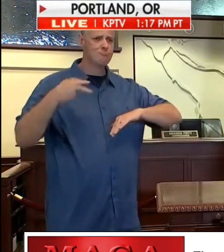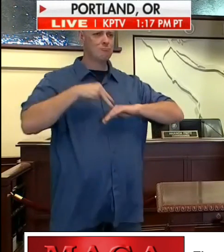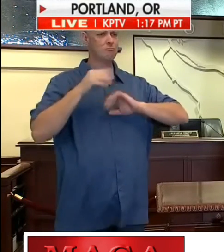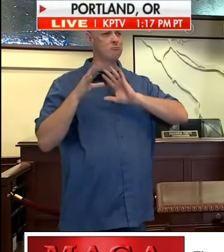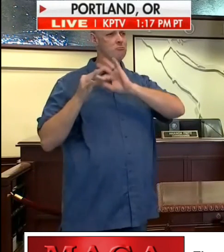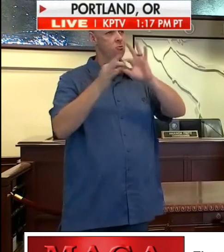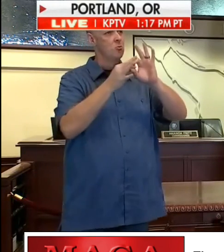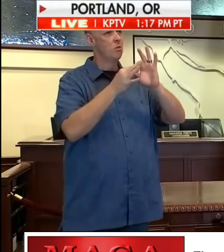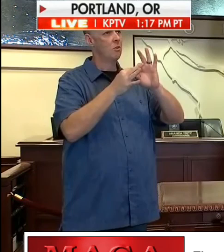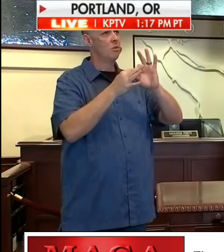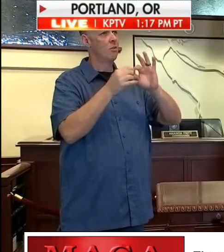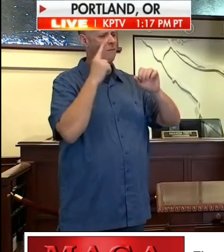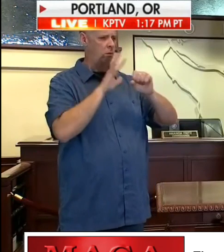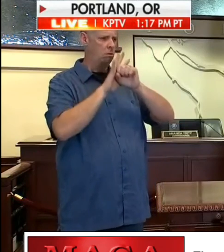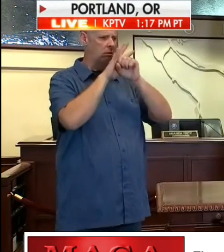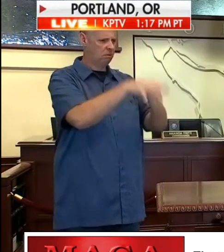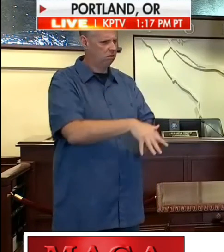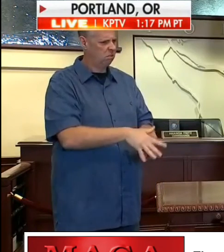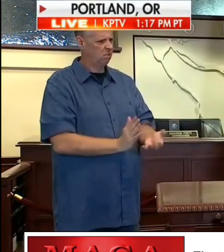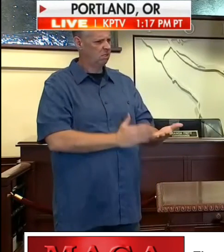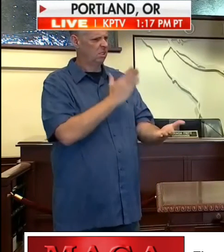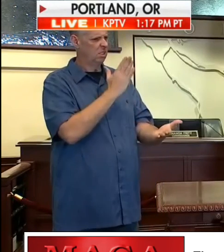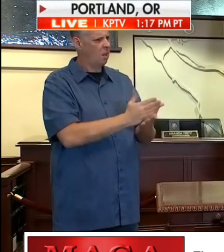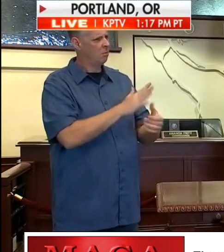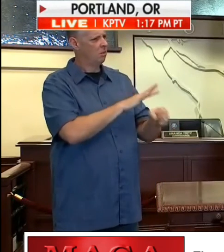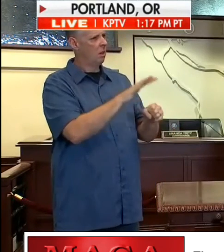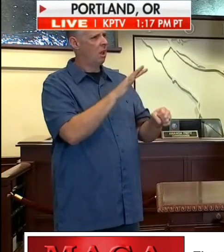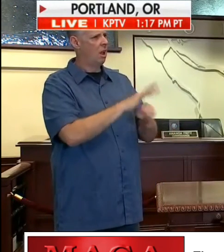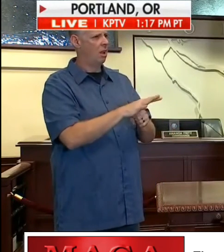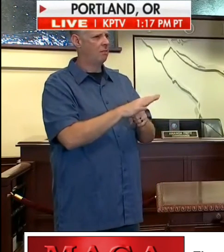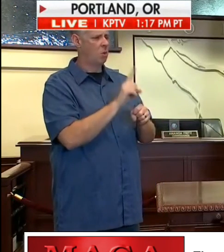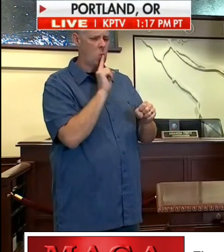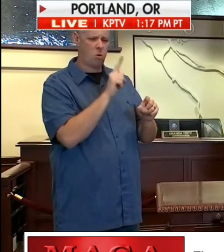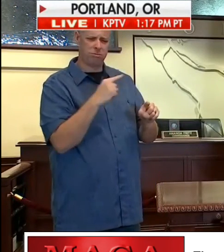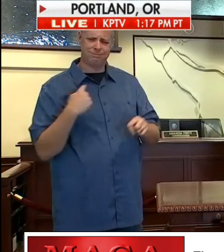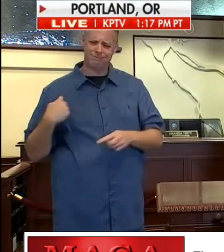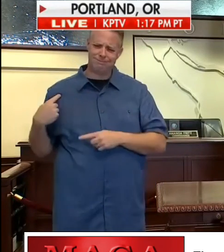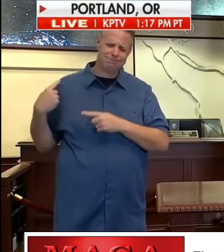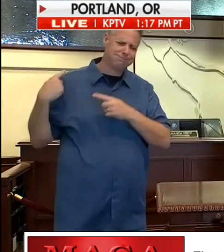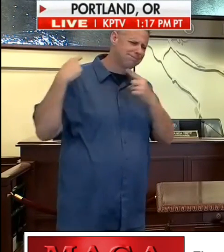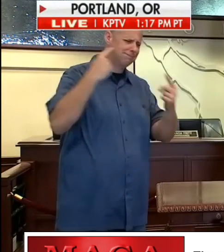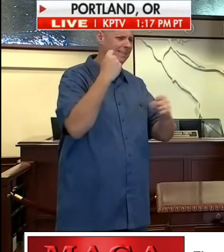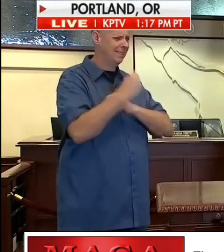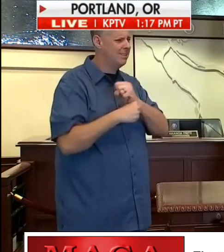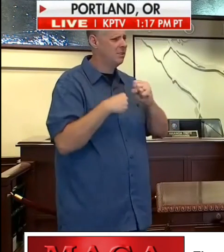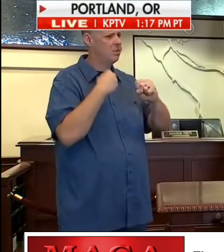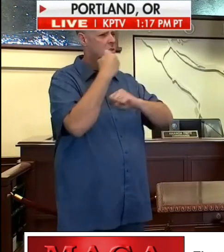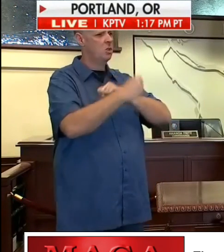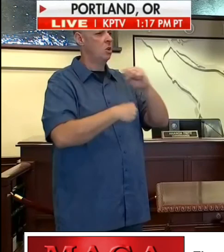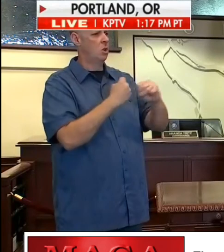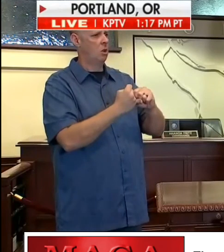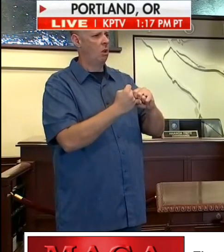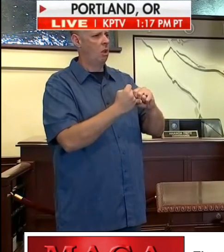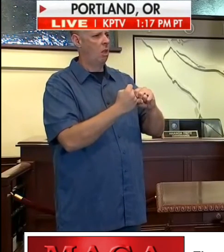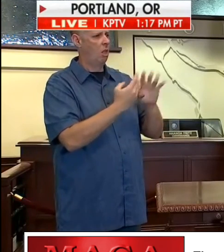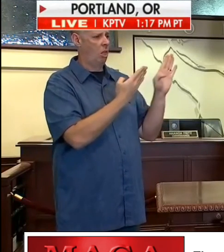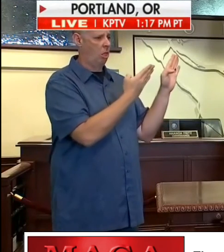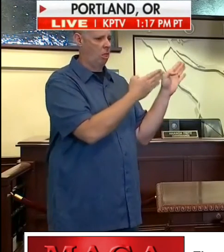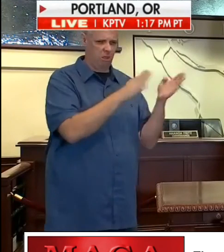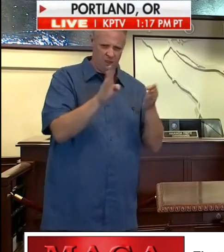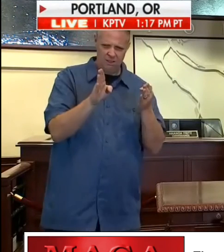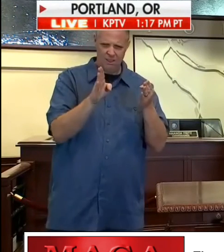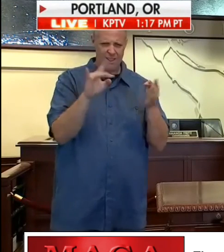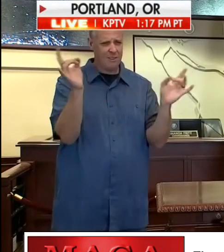end to systemic racism that has plagued our country for generations could be undermined by this terrible act of